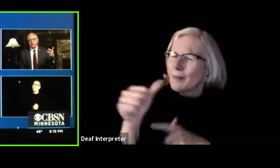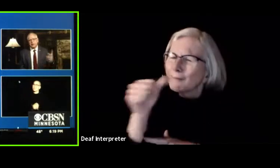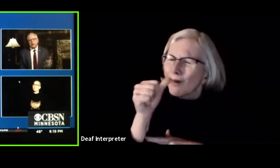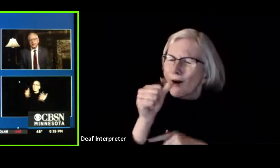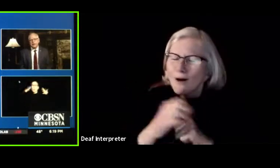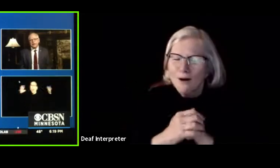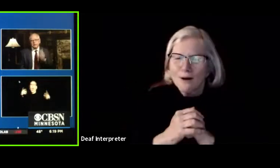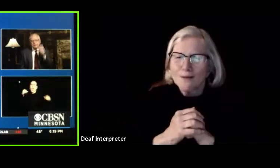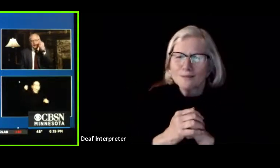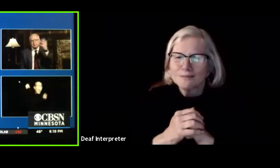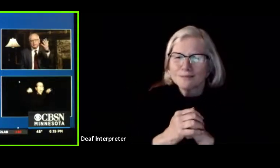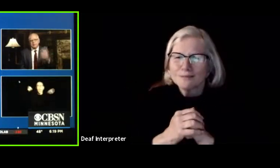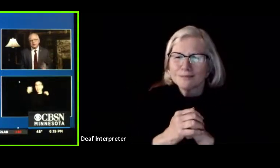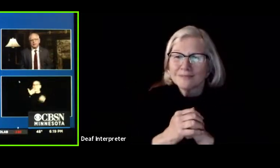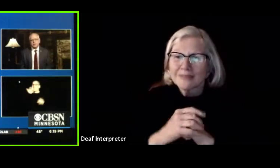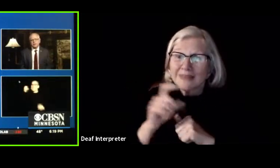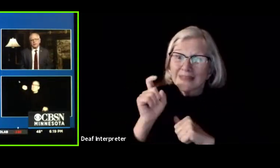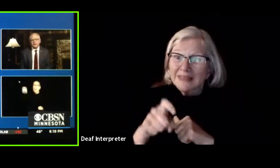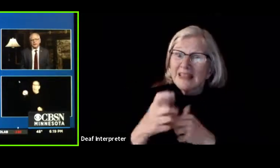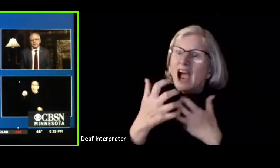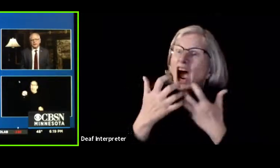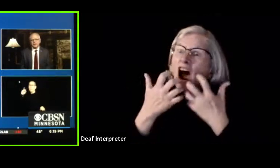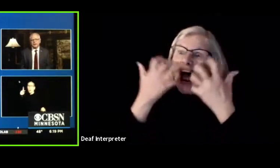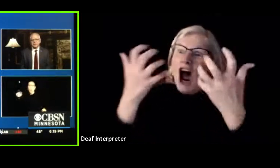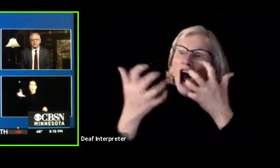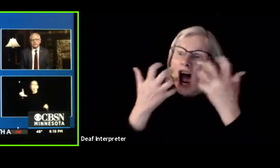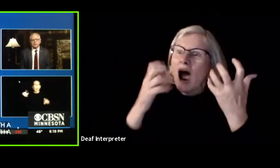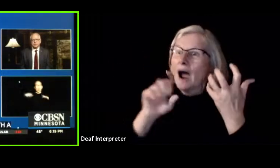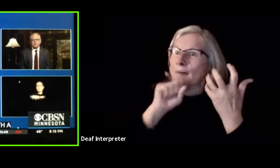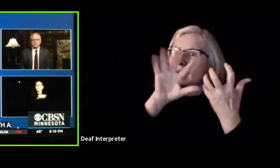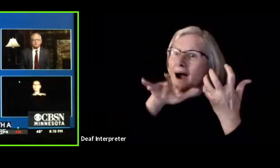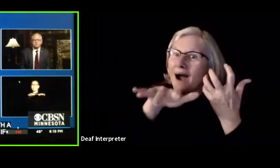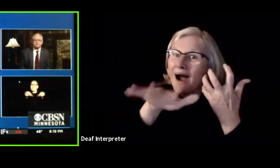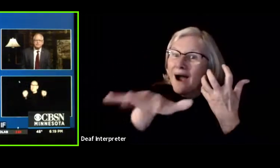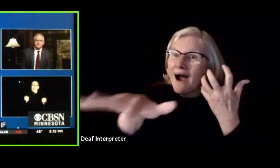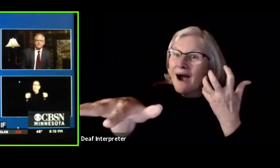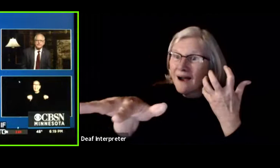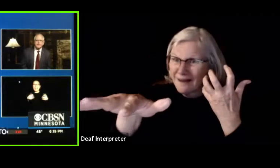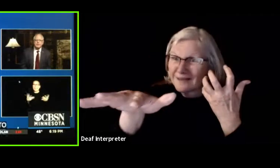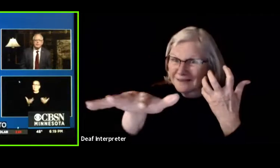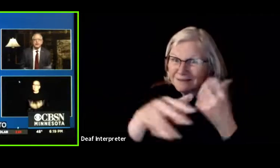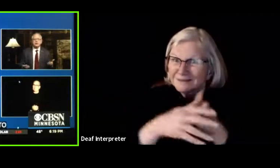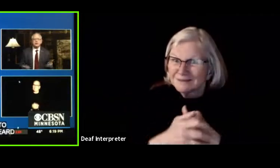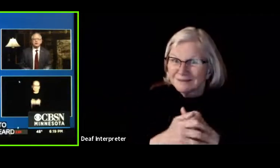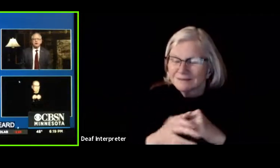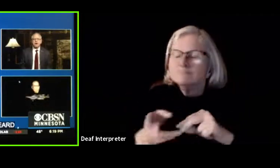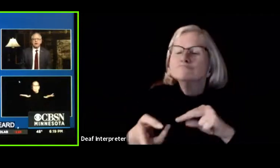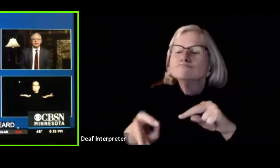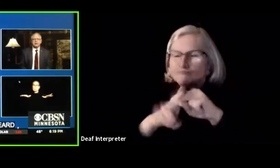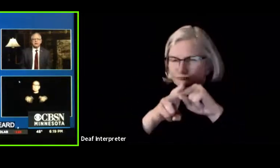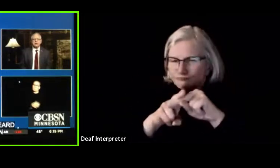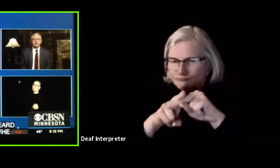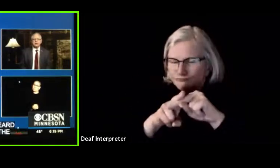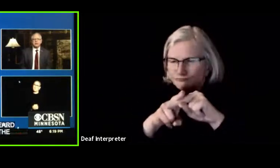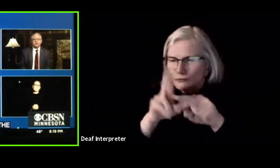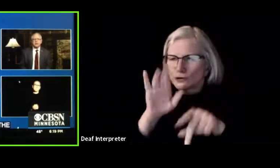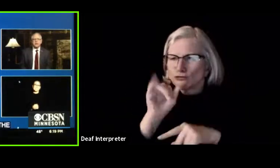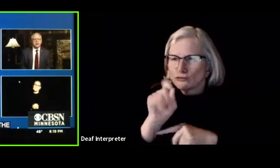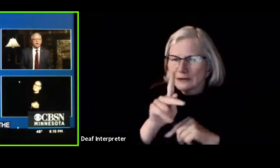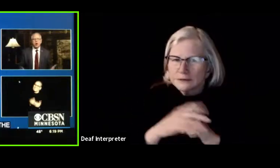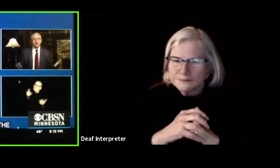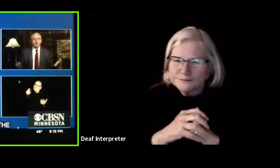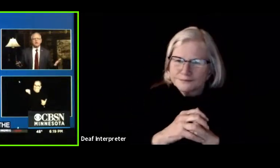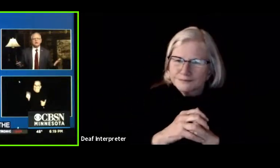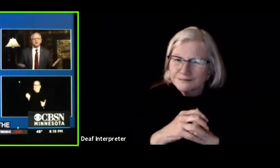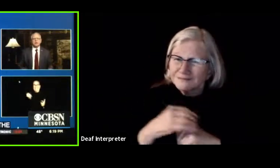be heard, that puts the aerosols into the air and increases the risk. So we've got to use our knowledge to reduce this.